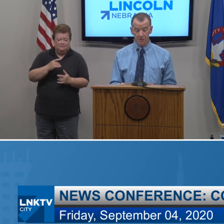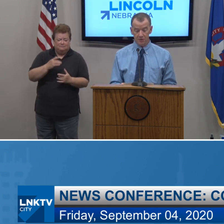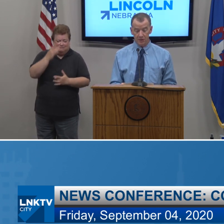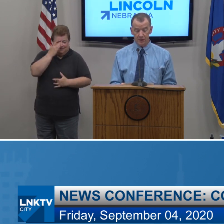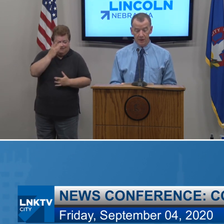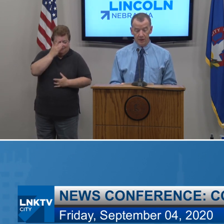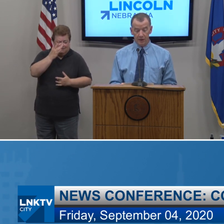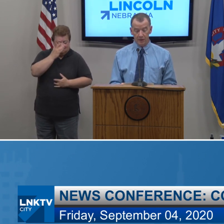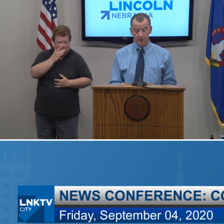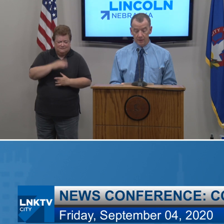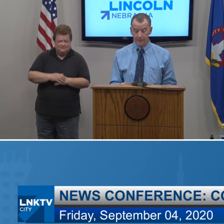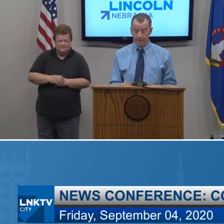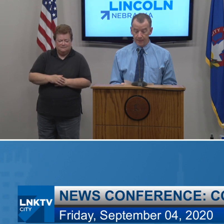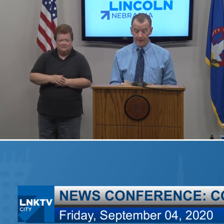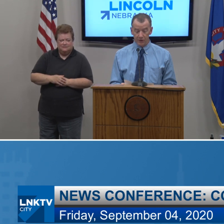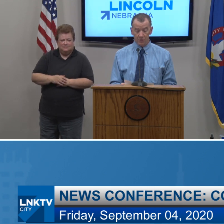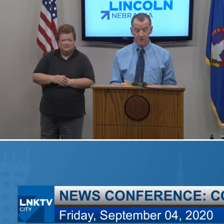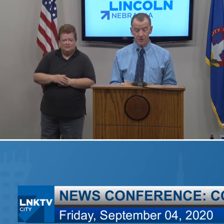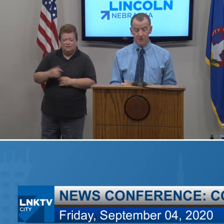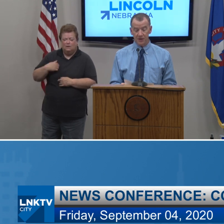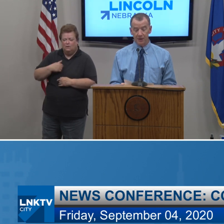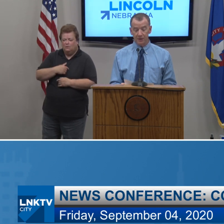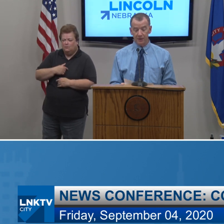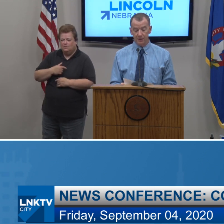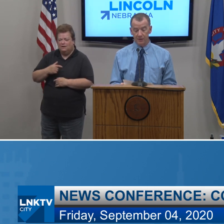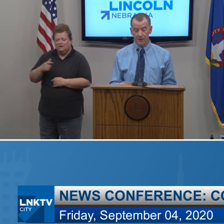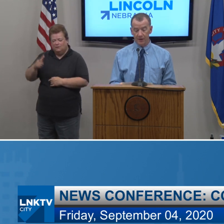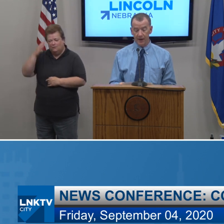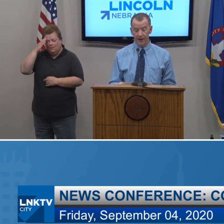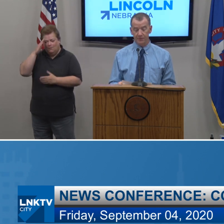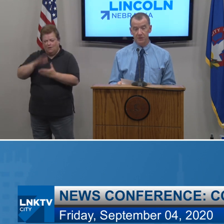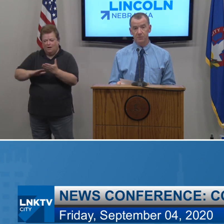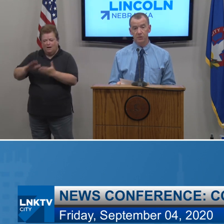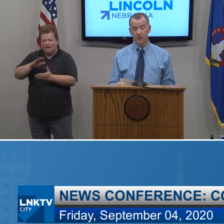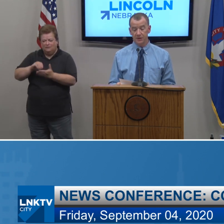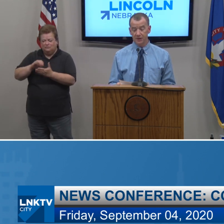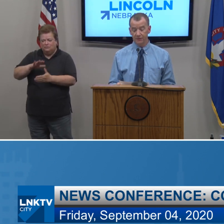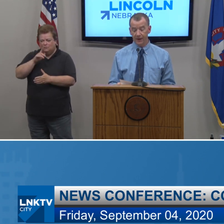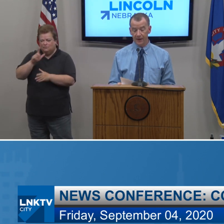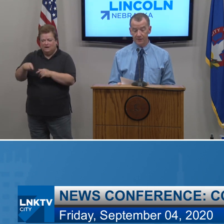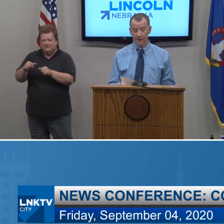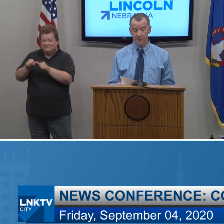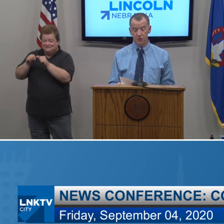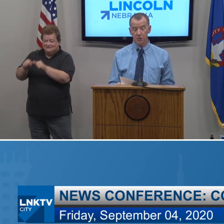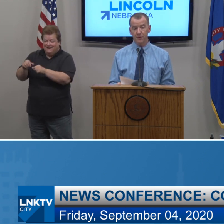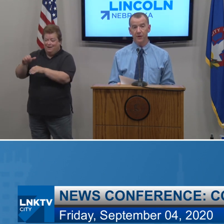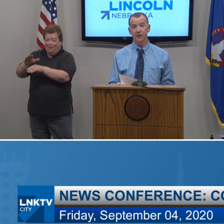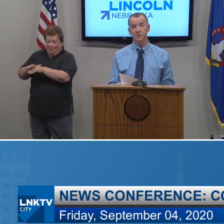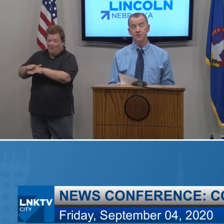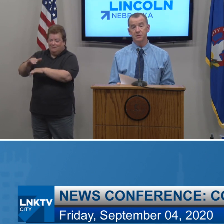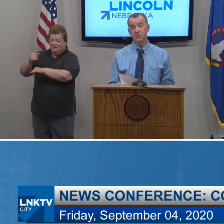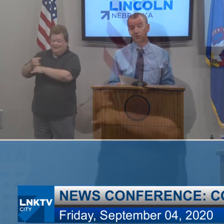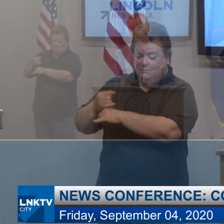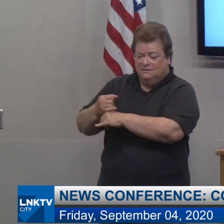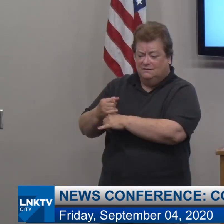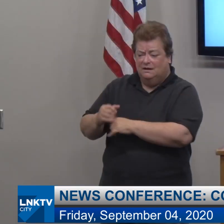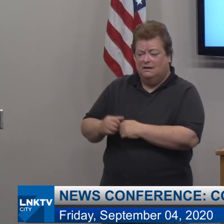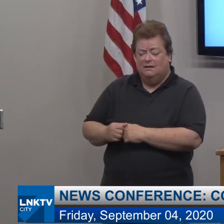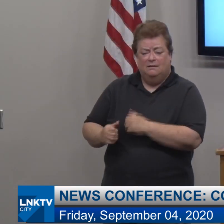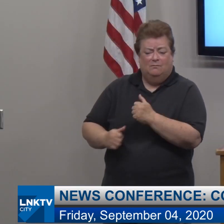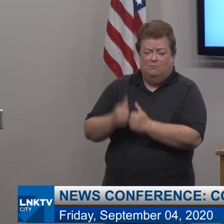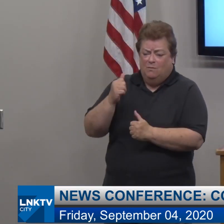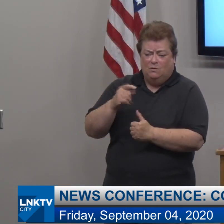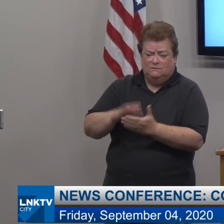college students don't just stay within their campus communities. In fact, the majority of college students don't live